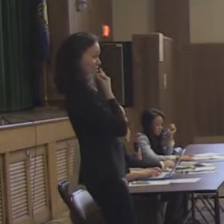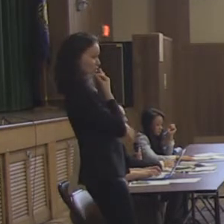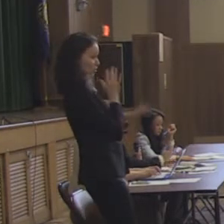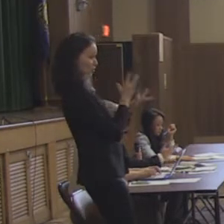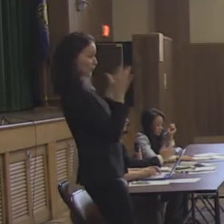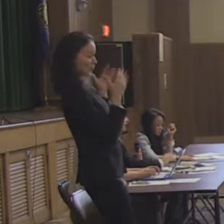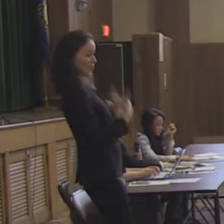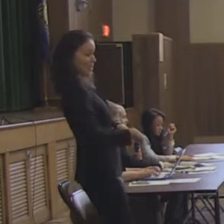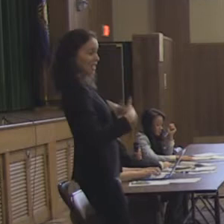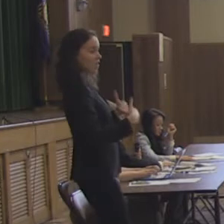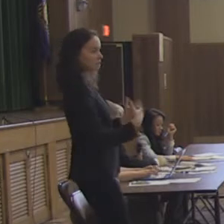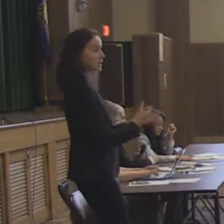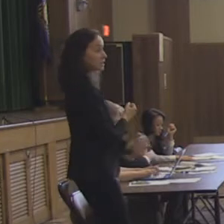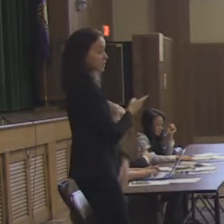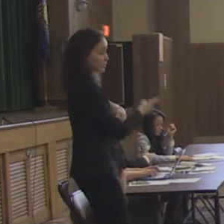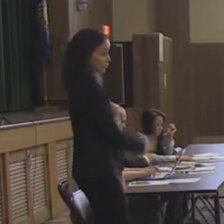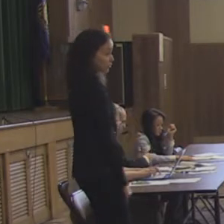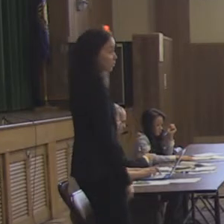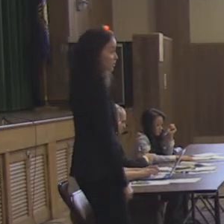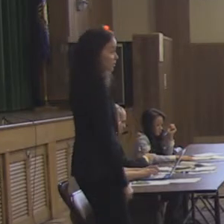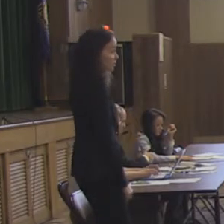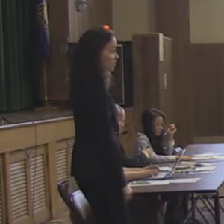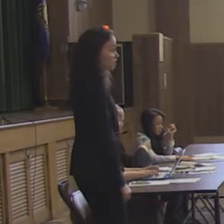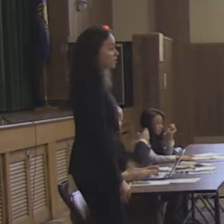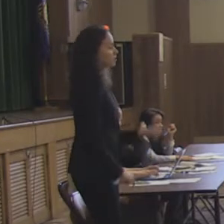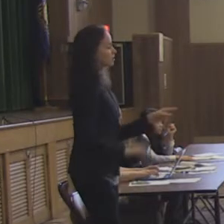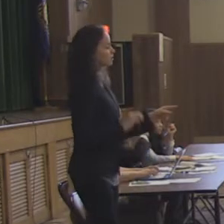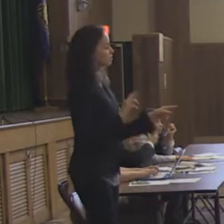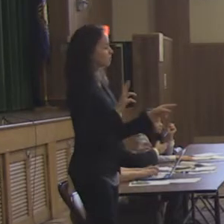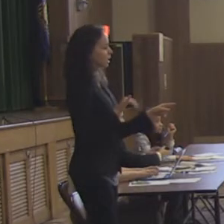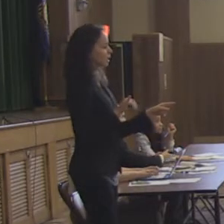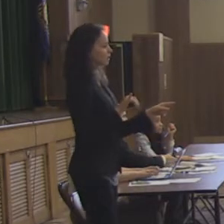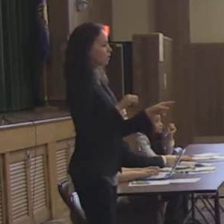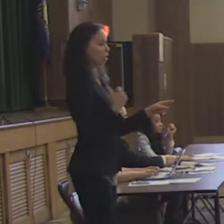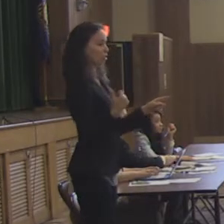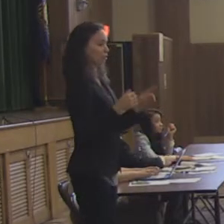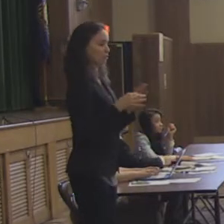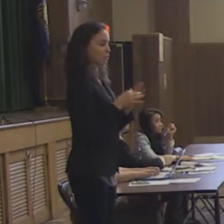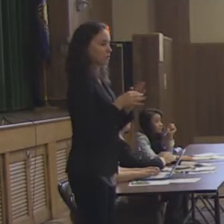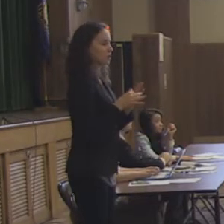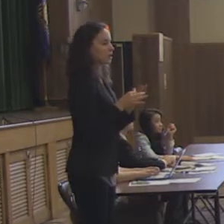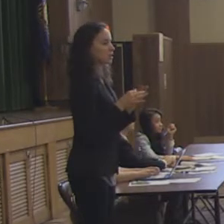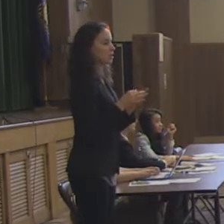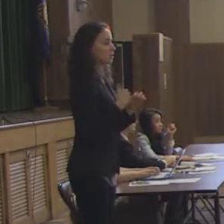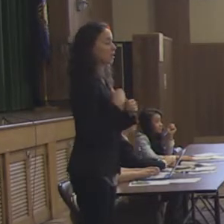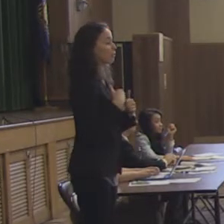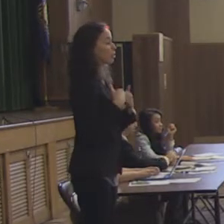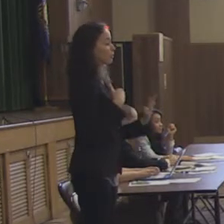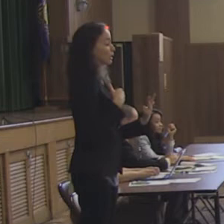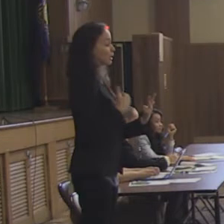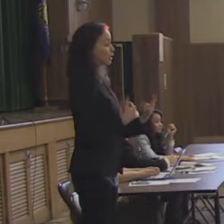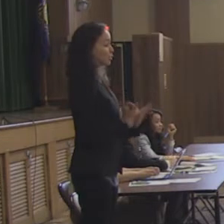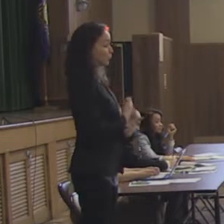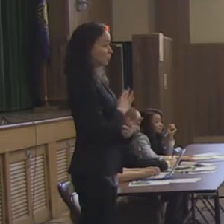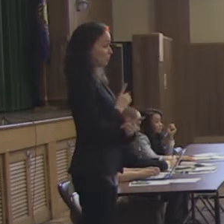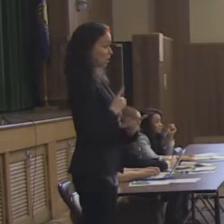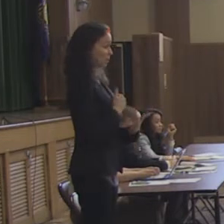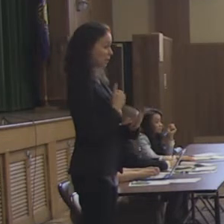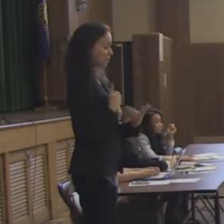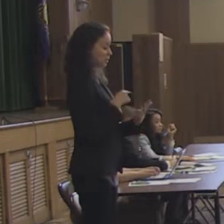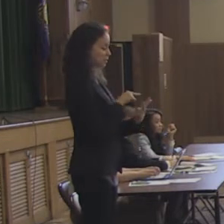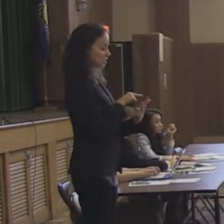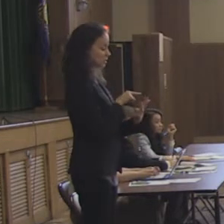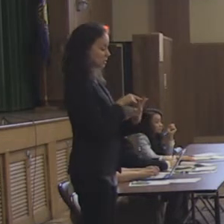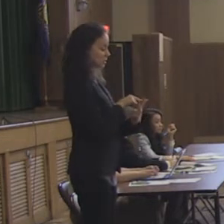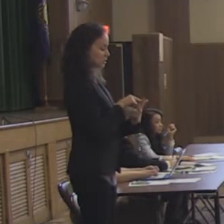So take advantage of it. Oh, I guess the other thing that I can say is we have three new board members coming in. There's a new board